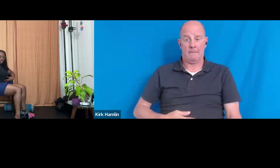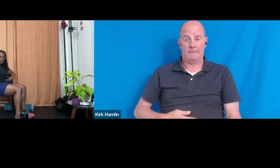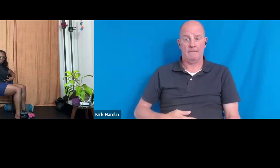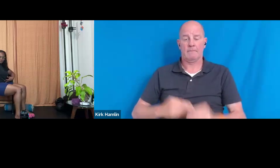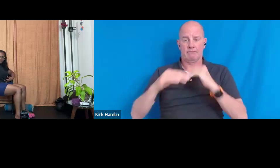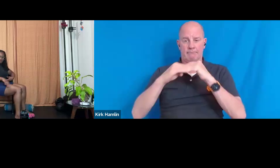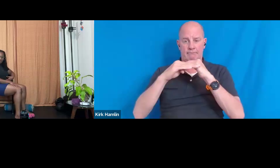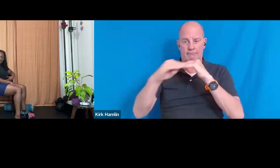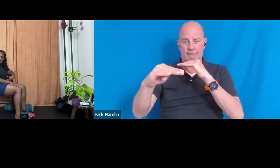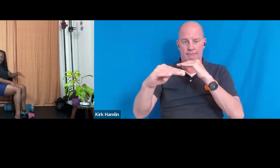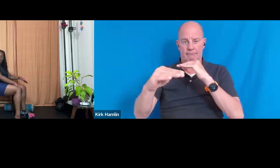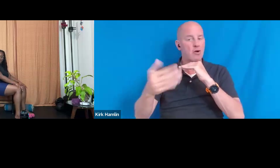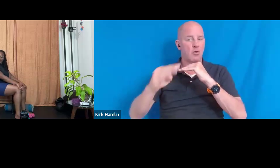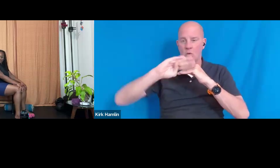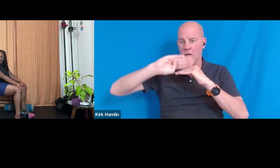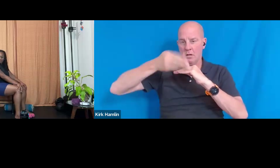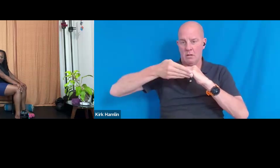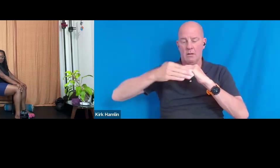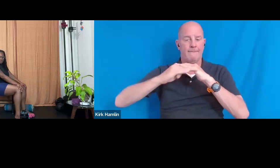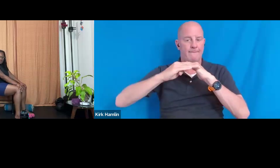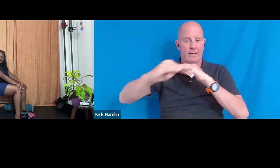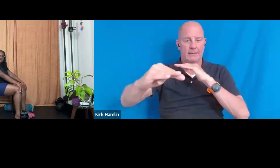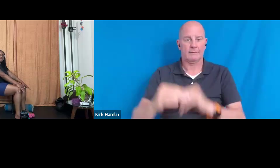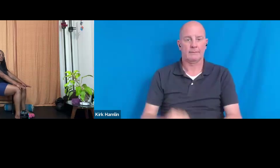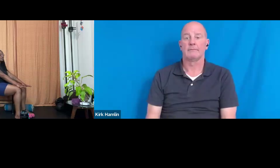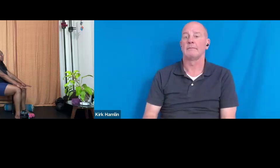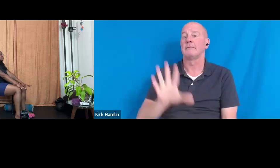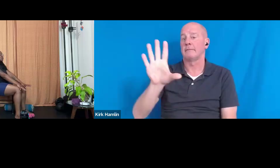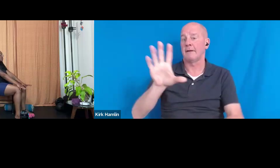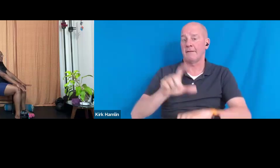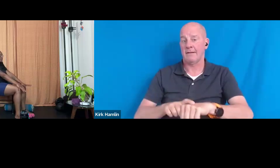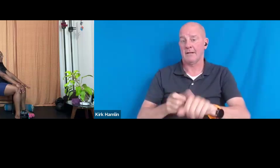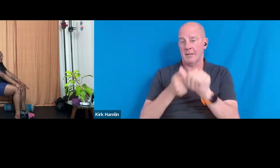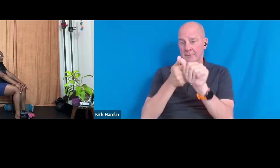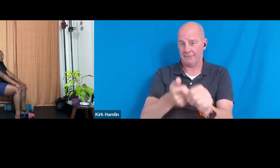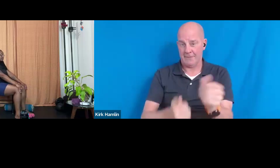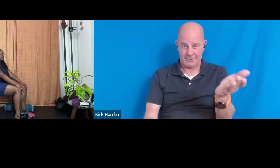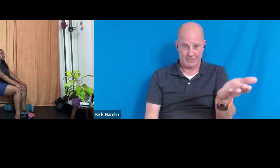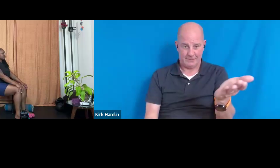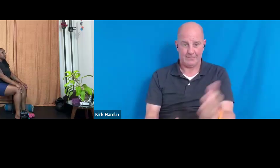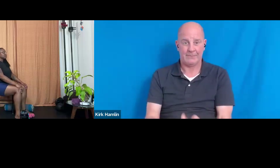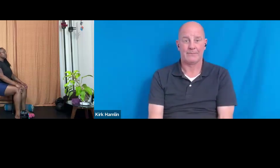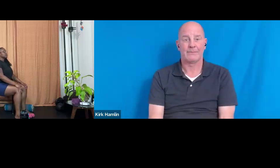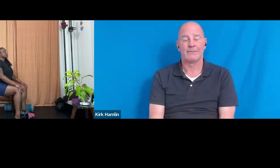is gone. All right, so we're gonna do that 5 times. Let's get started. Breathing in,